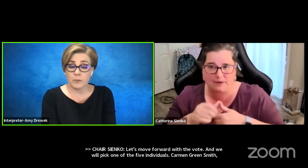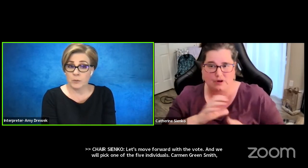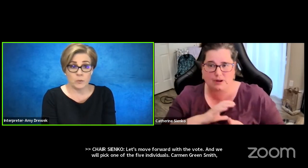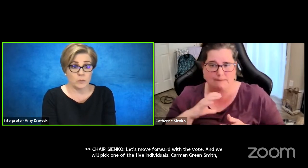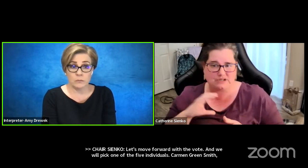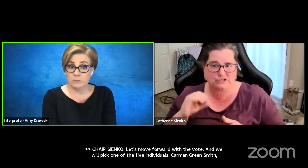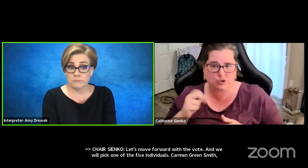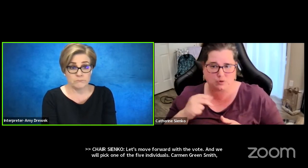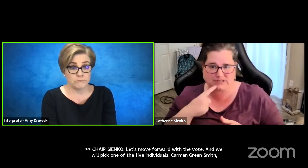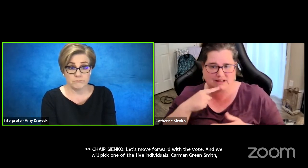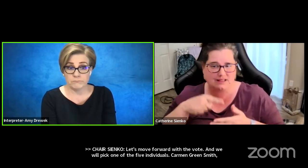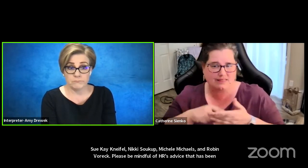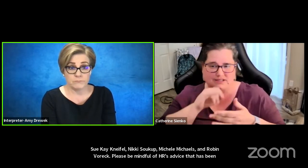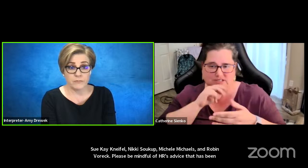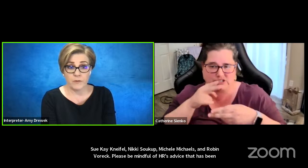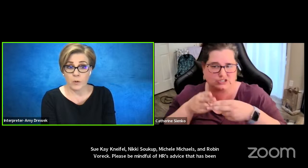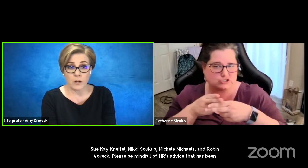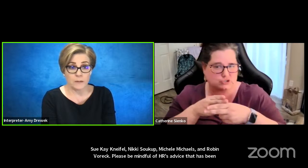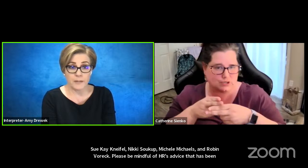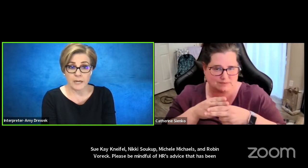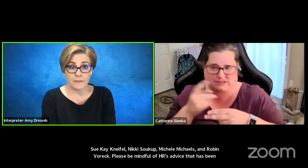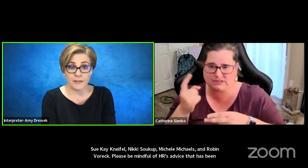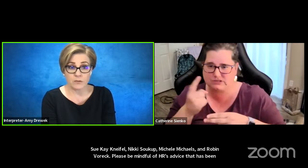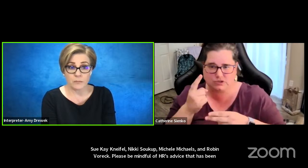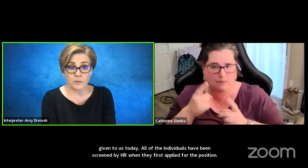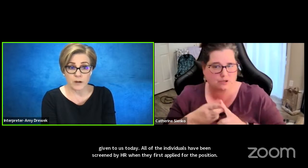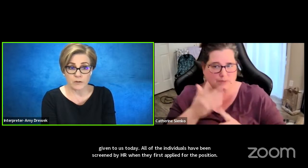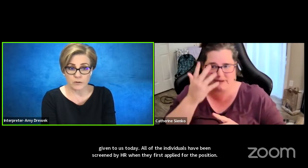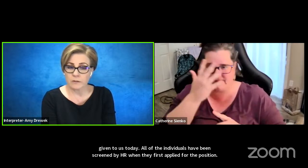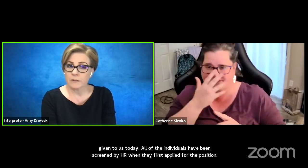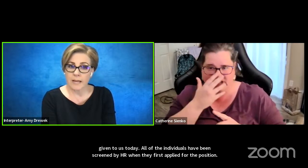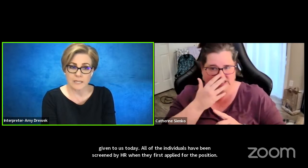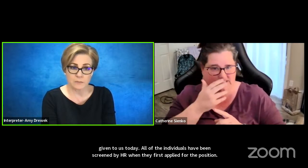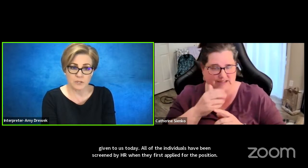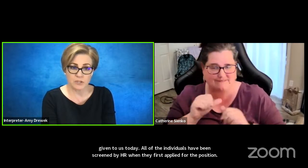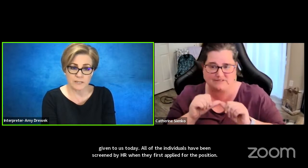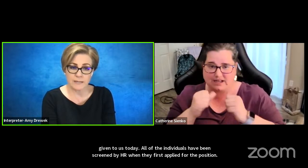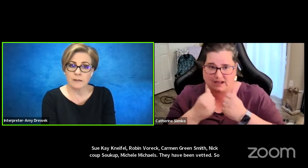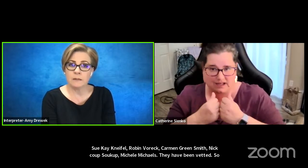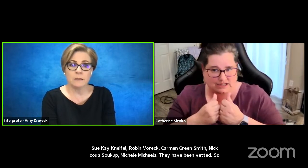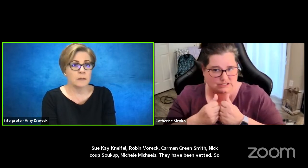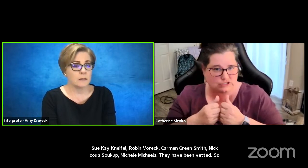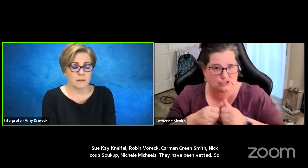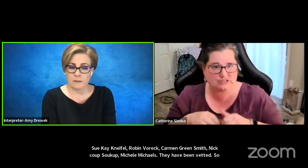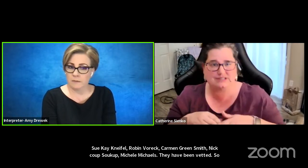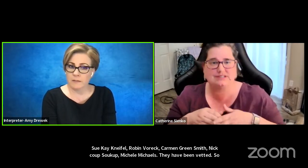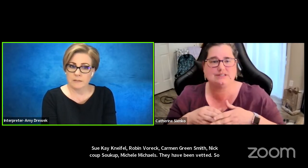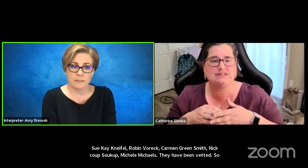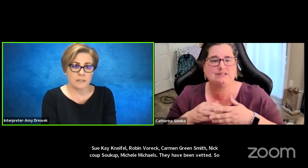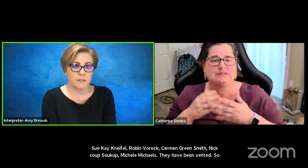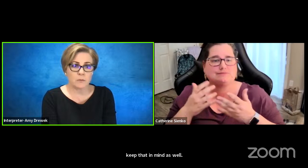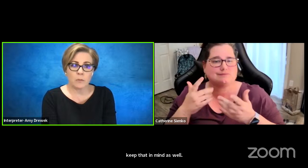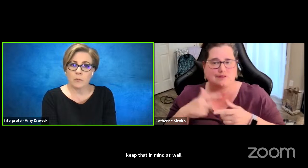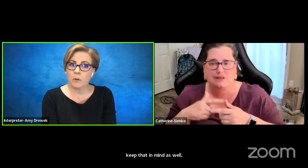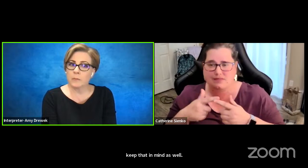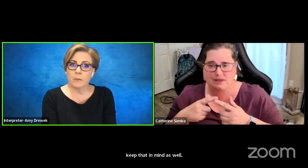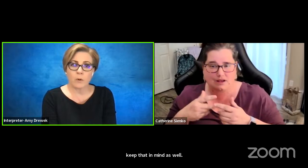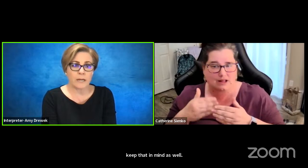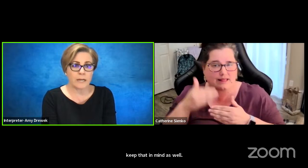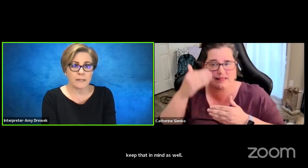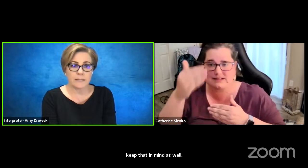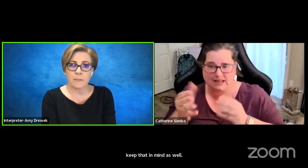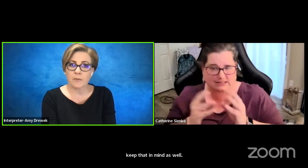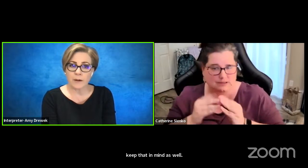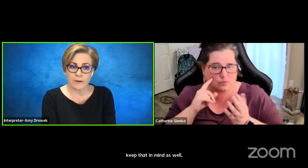whomever would like to vote on picking the interim director. As was just said, this